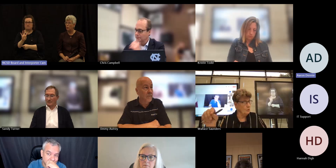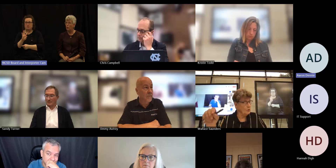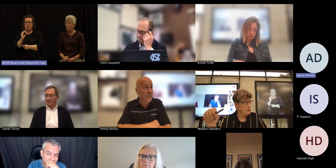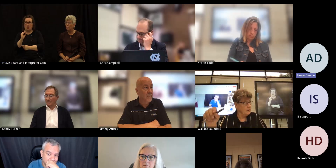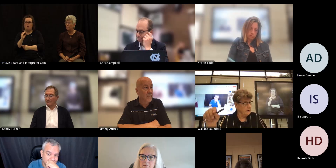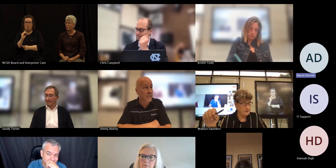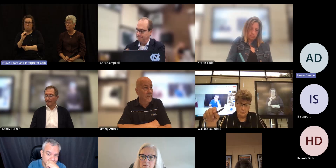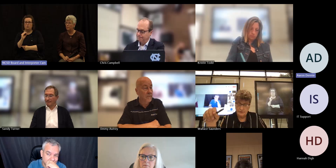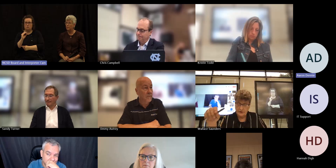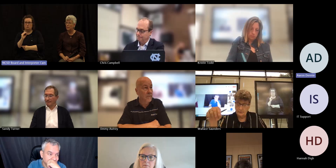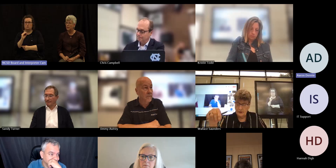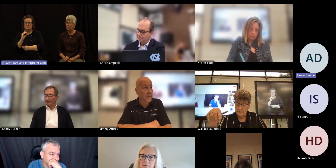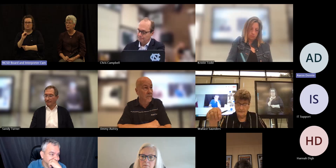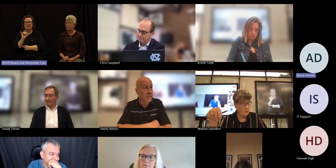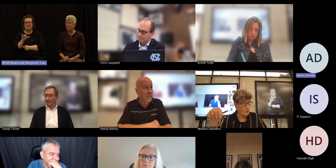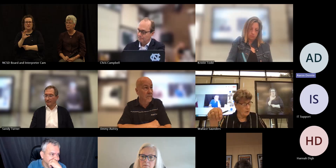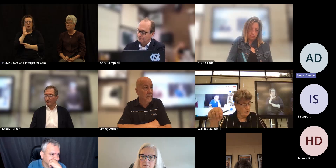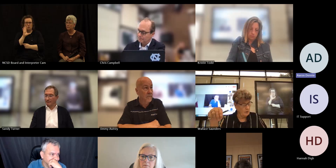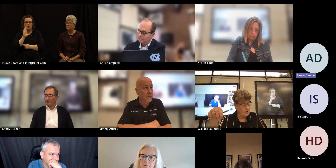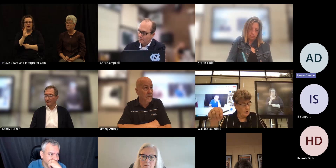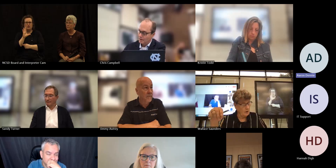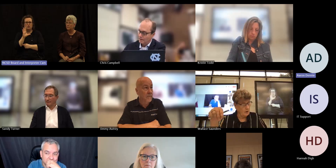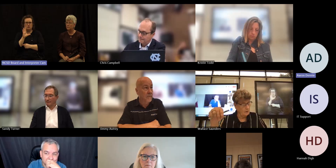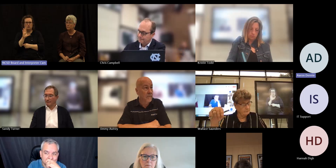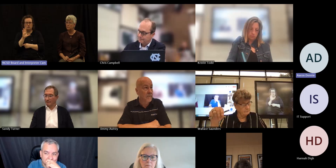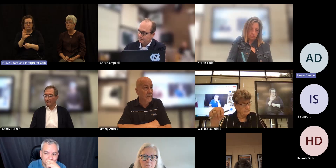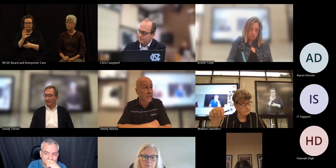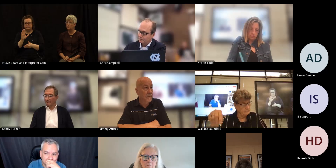4240 is going to come up for,